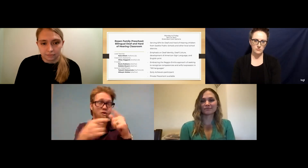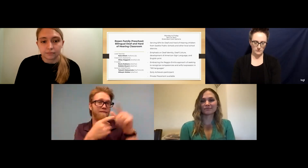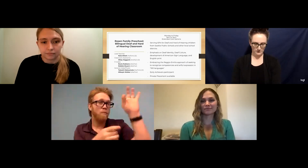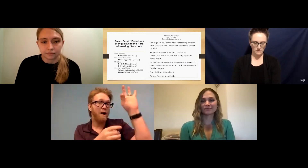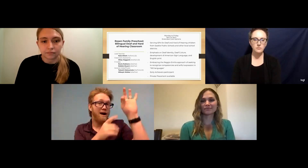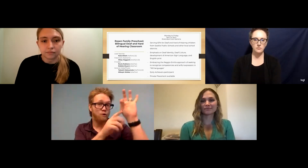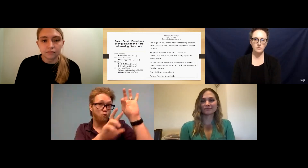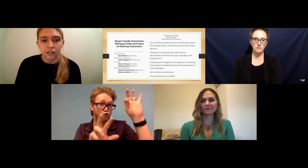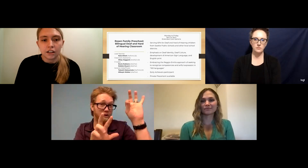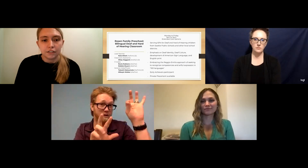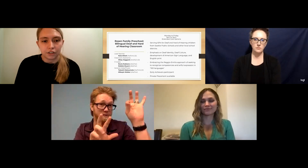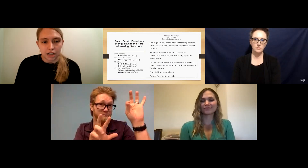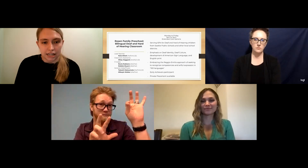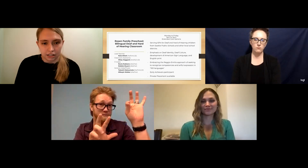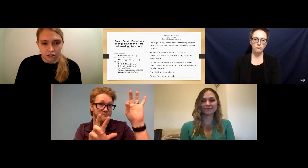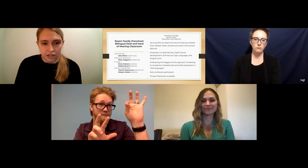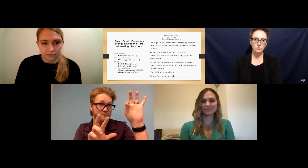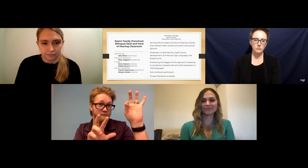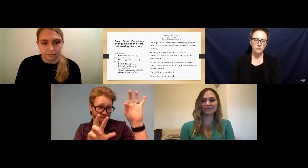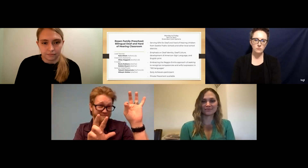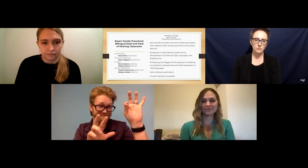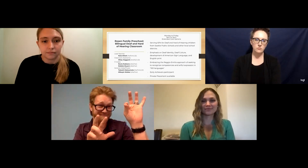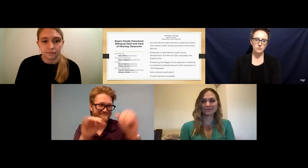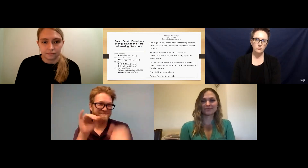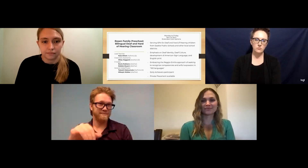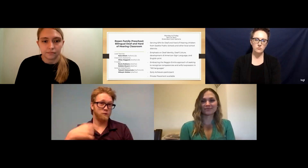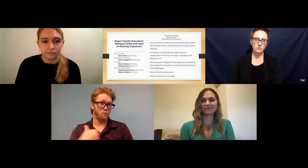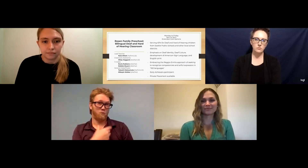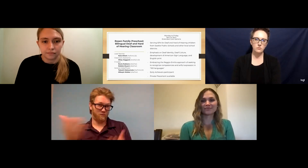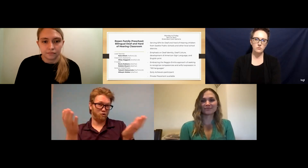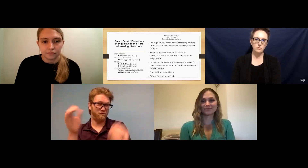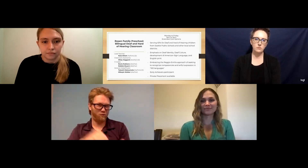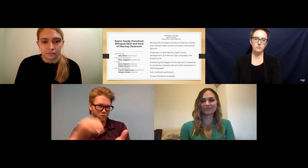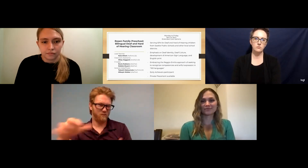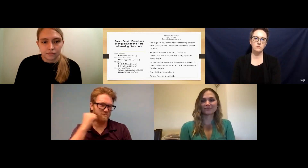Friday from 9 to 3.